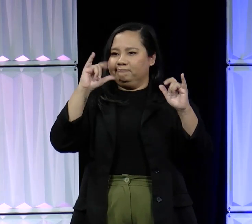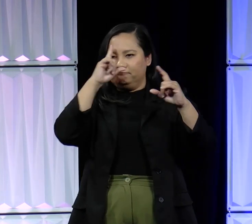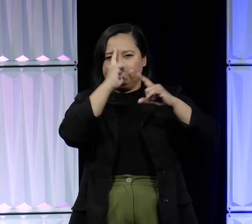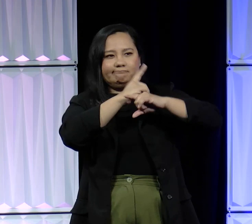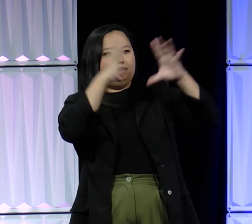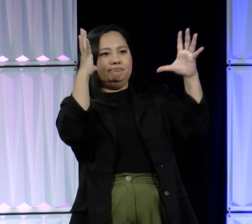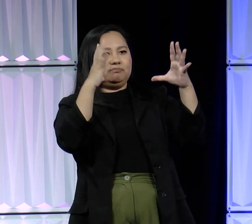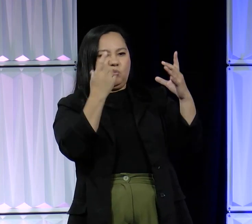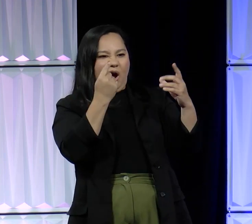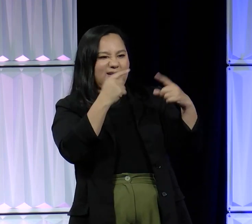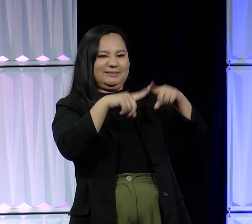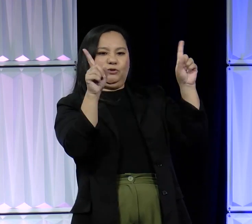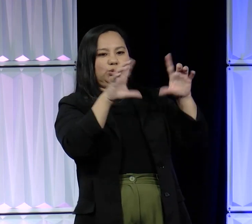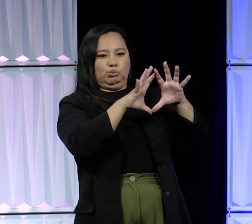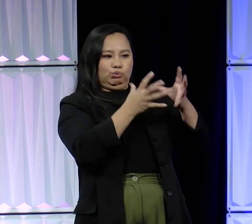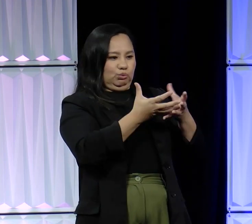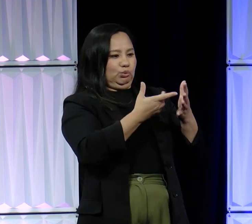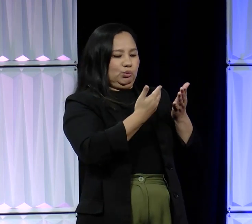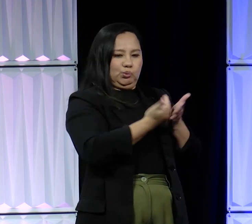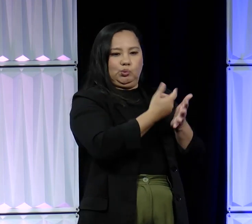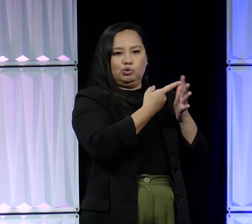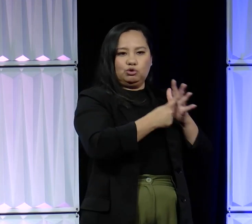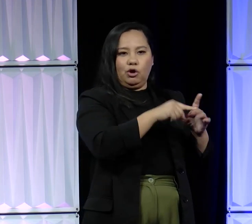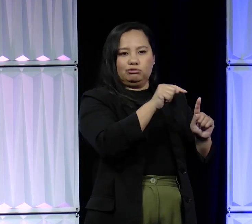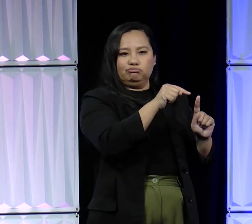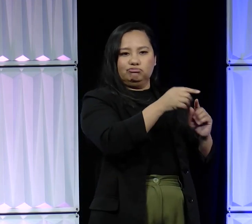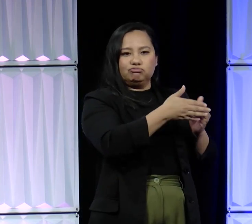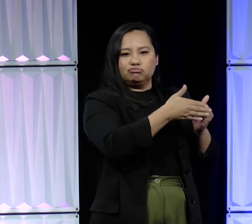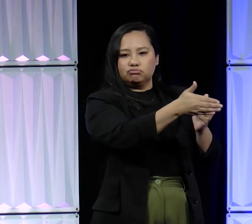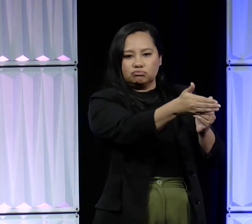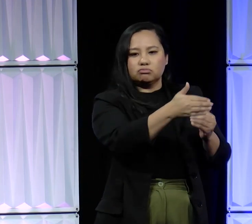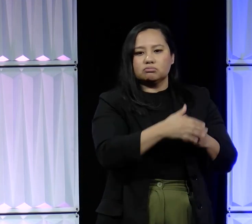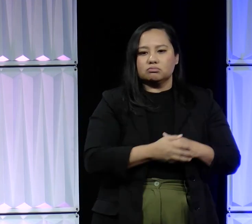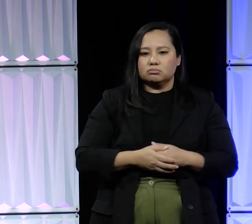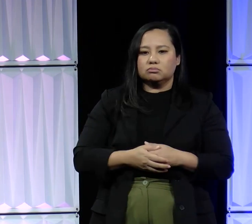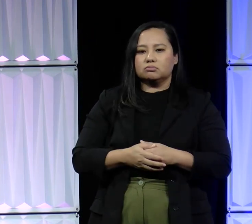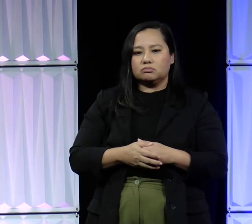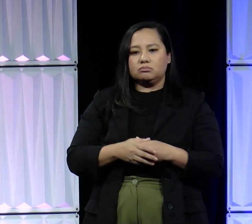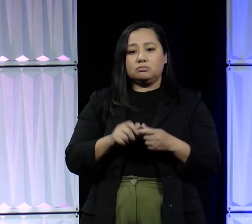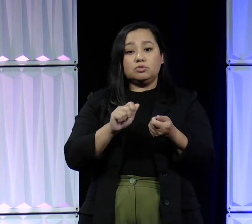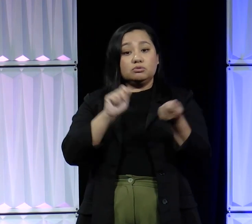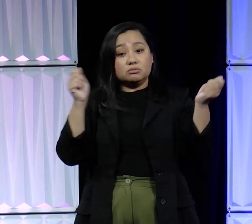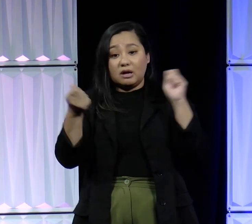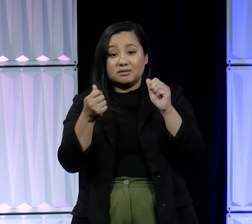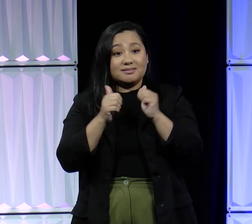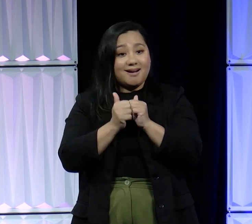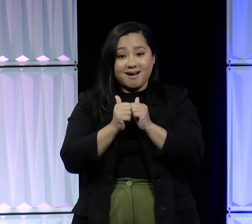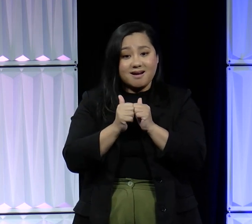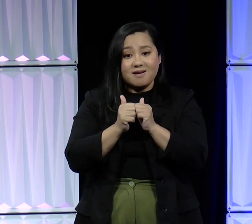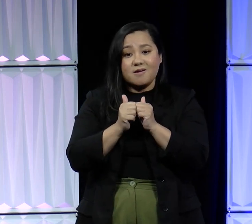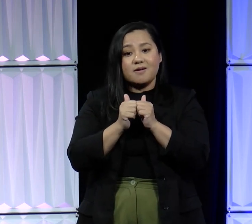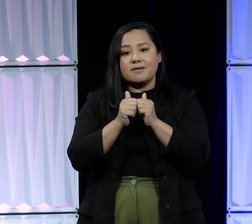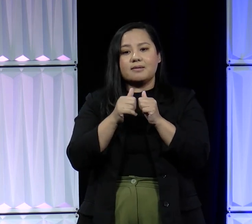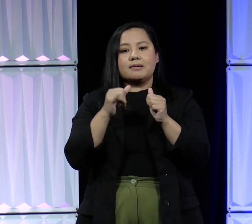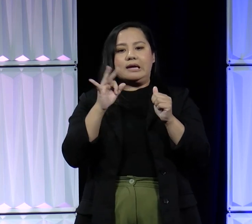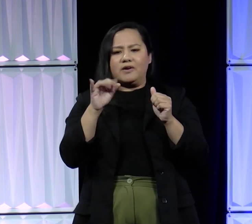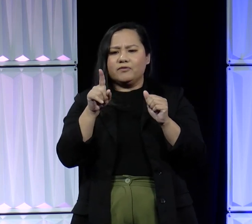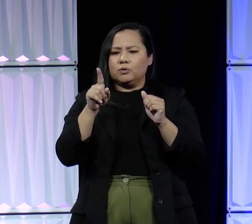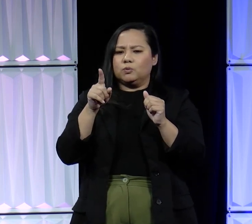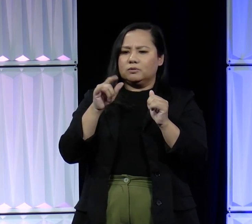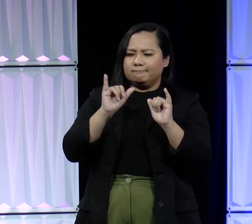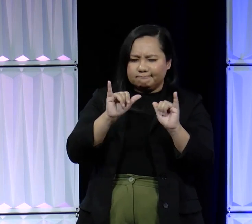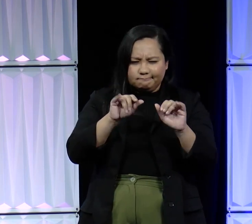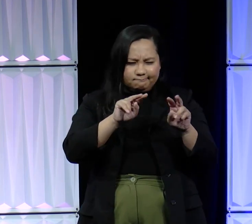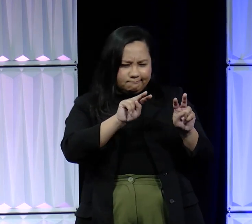Meaningful change is only possible when we are willing to face and take action to address the gaps between the future we long for and the realities we are